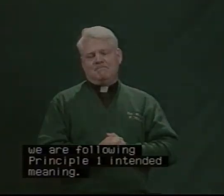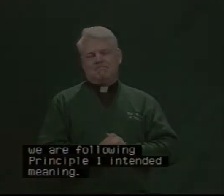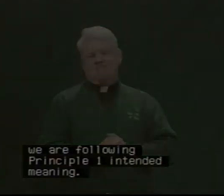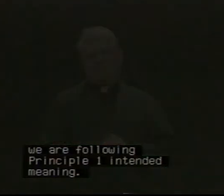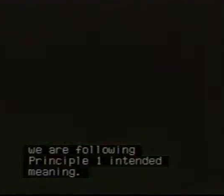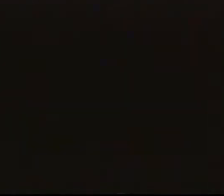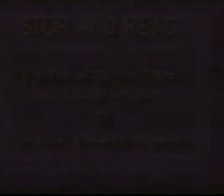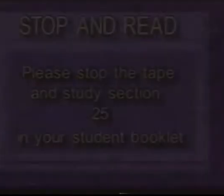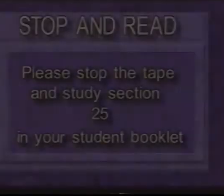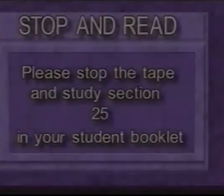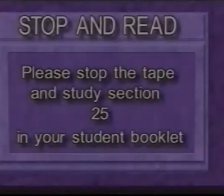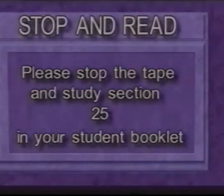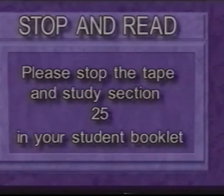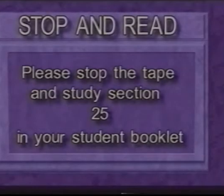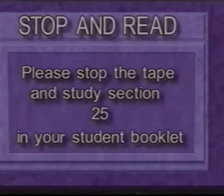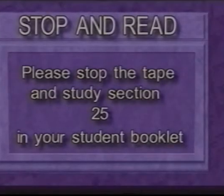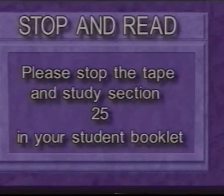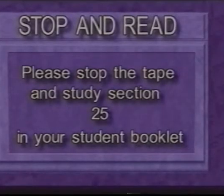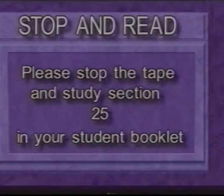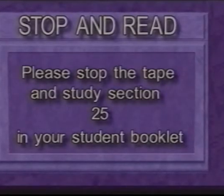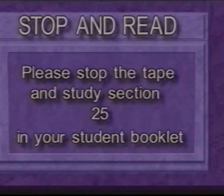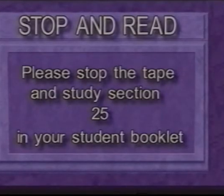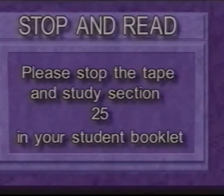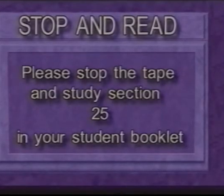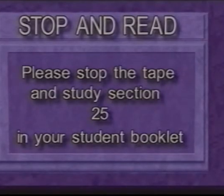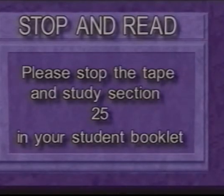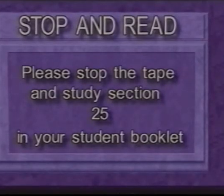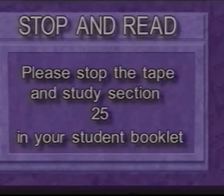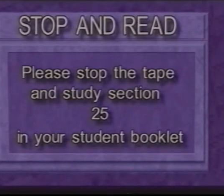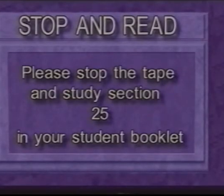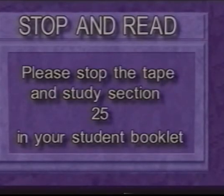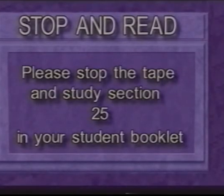are following principle 1, intended meaning. In 1 Samuel,